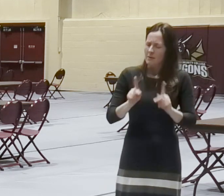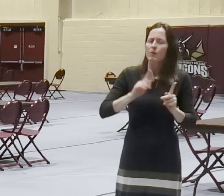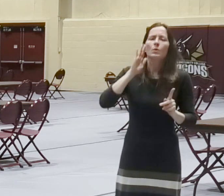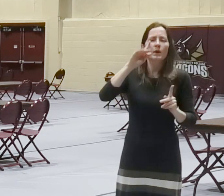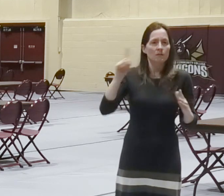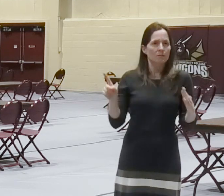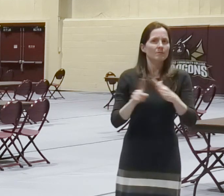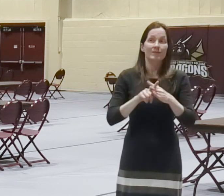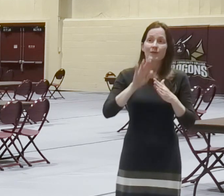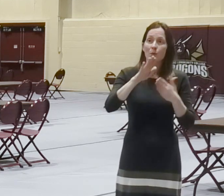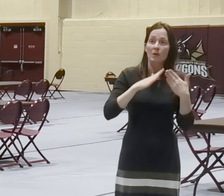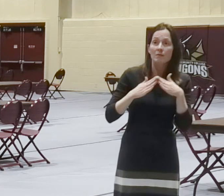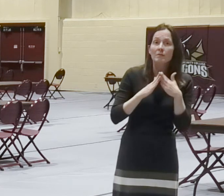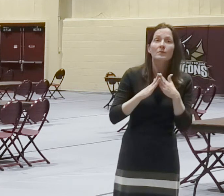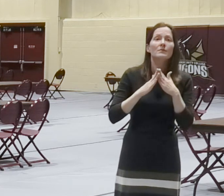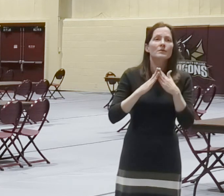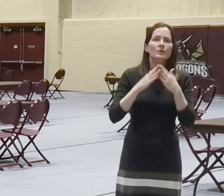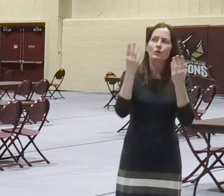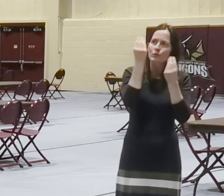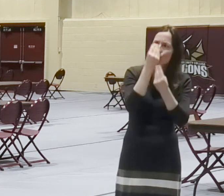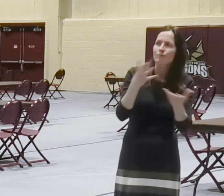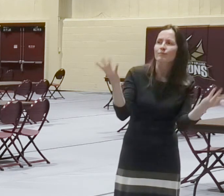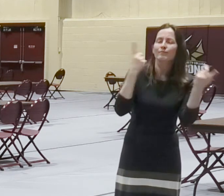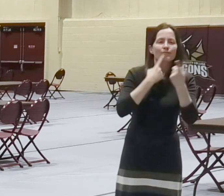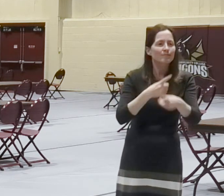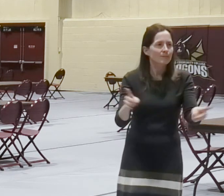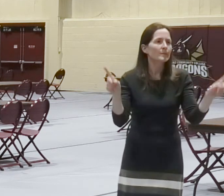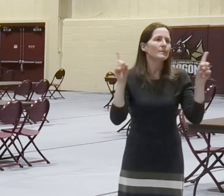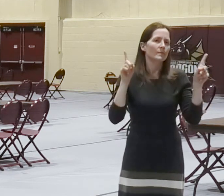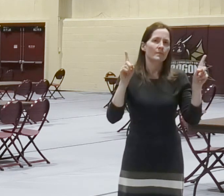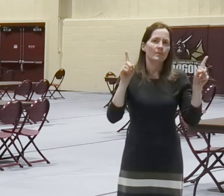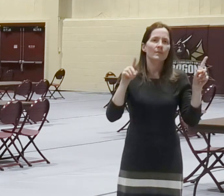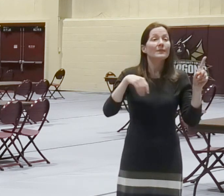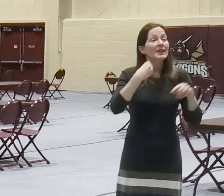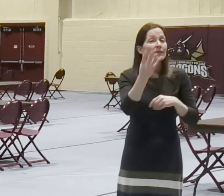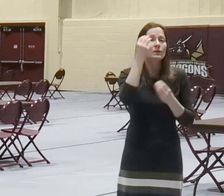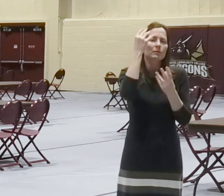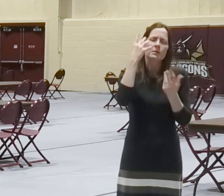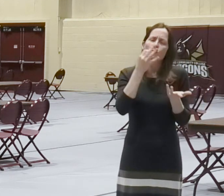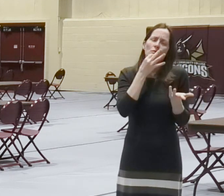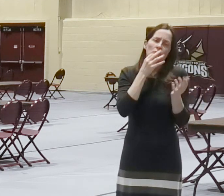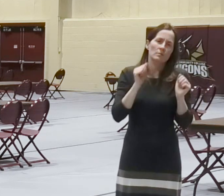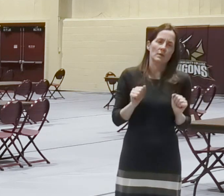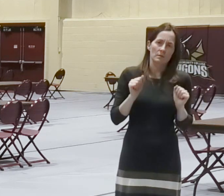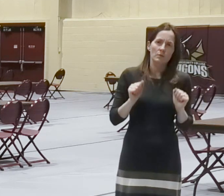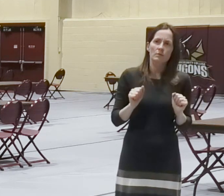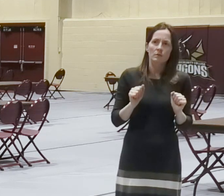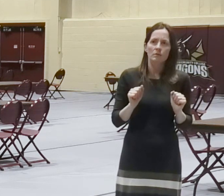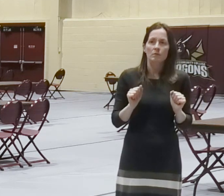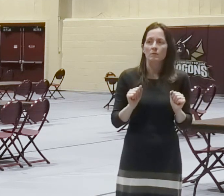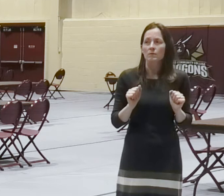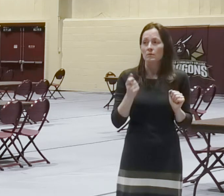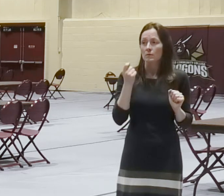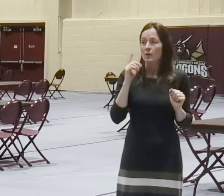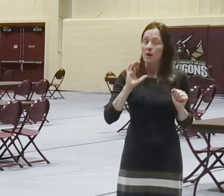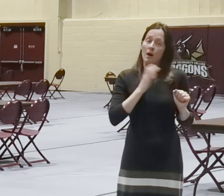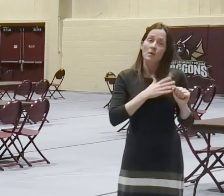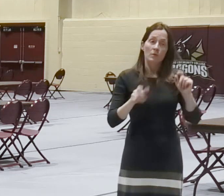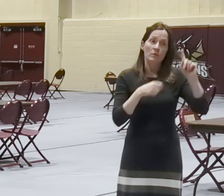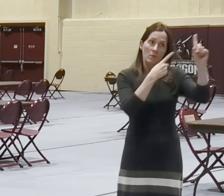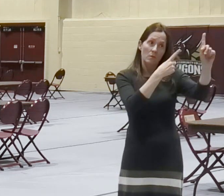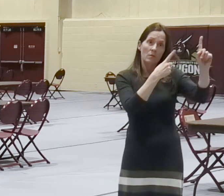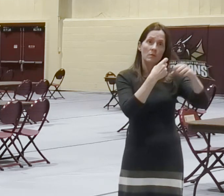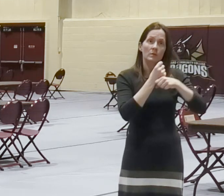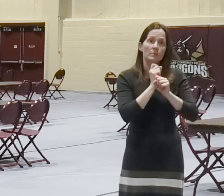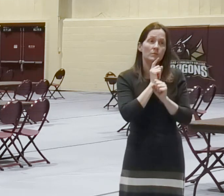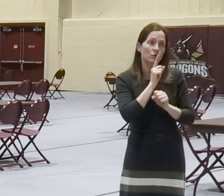delivering information as soon as we can get it to you. Our goal is to make sure that our